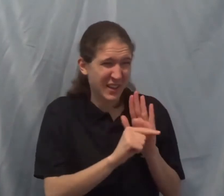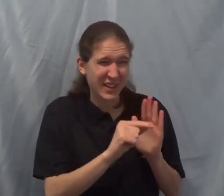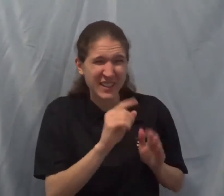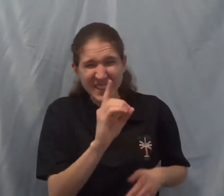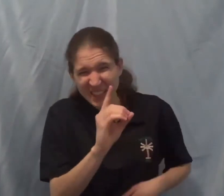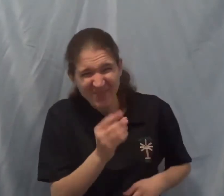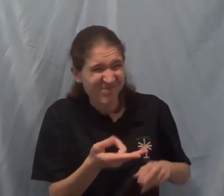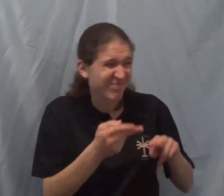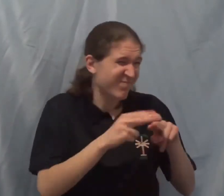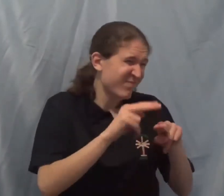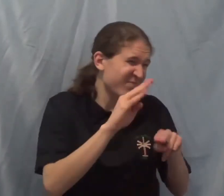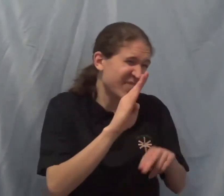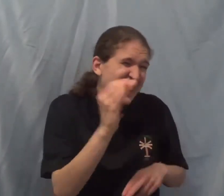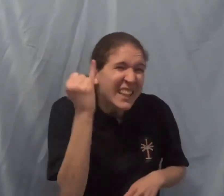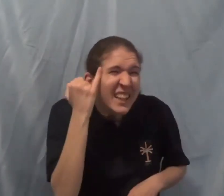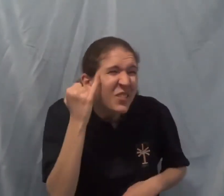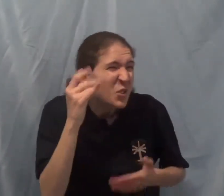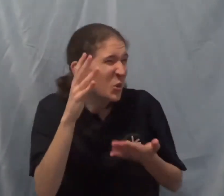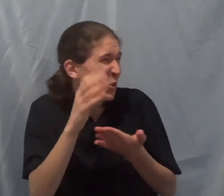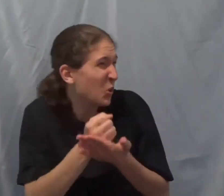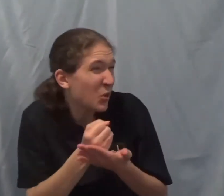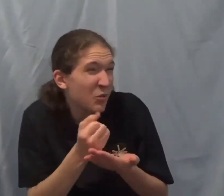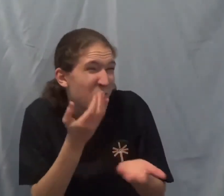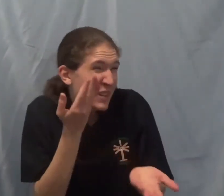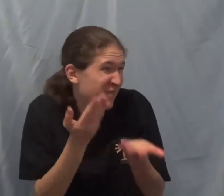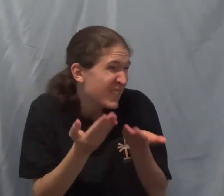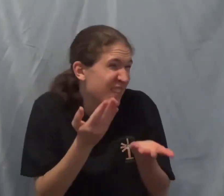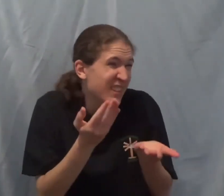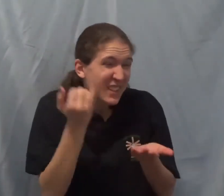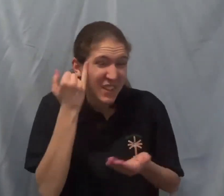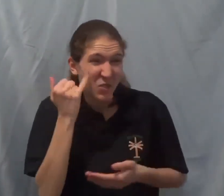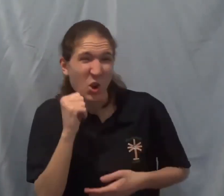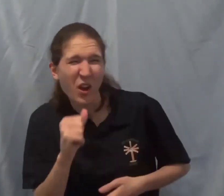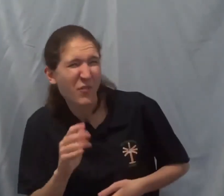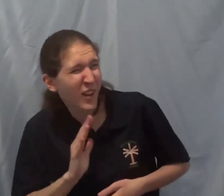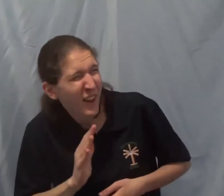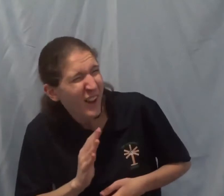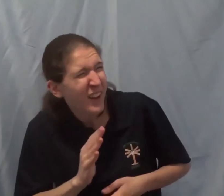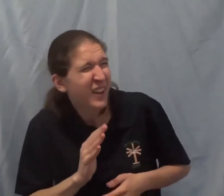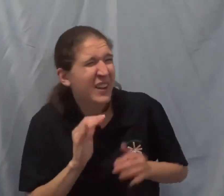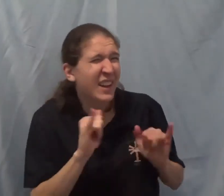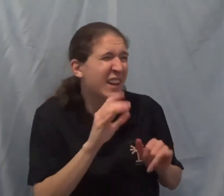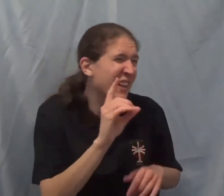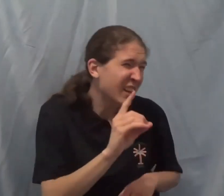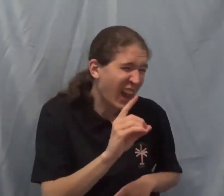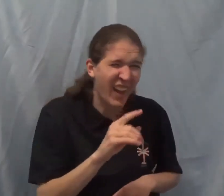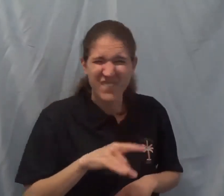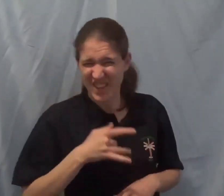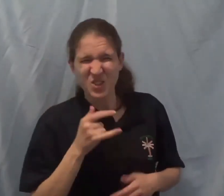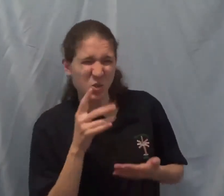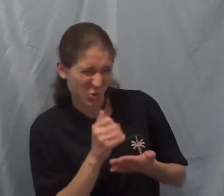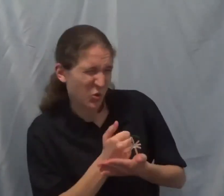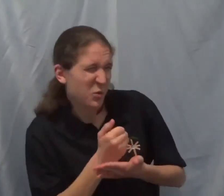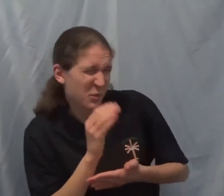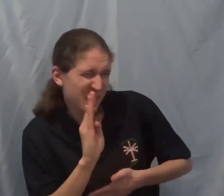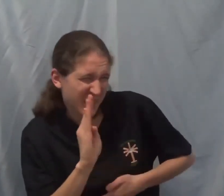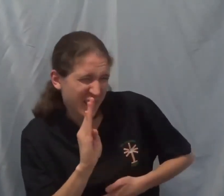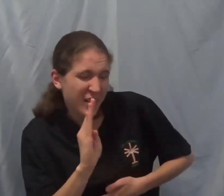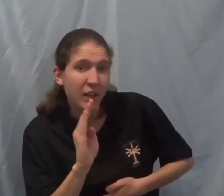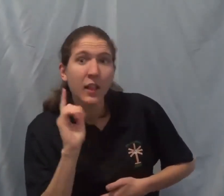I have a feeling she does. And he comes back to me, "Yeah, she kind of does. She's got to be." Why? Because I was merciful. Mercy